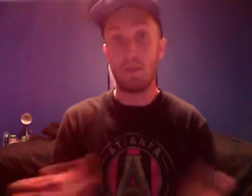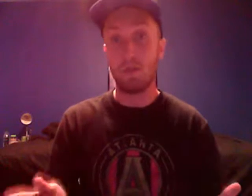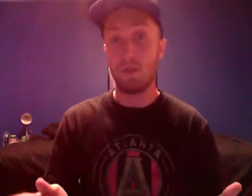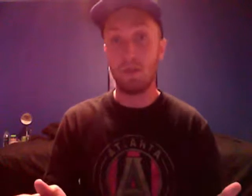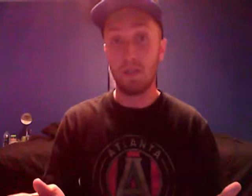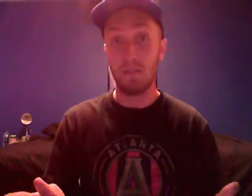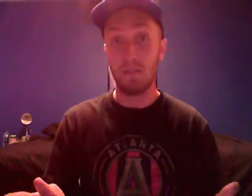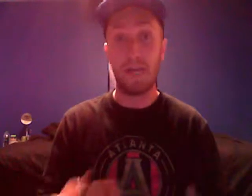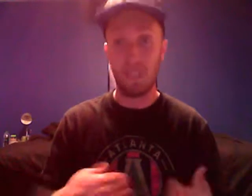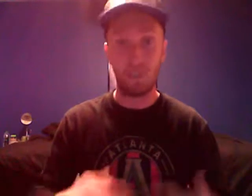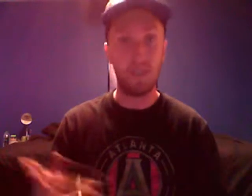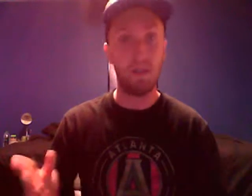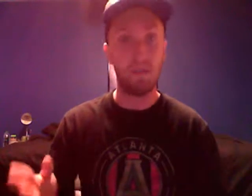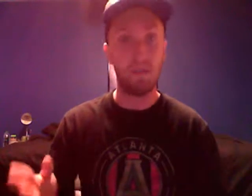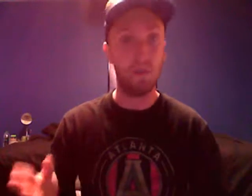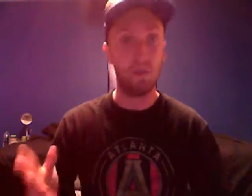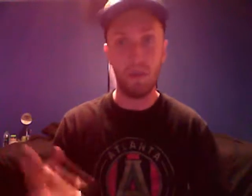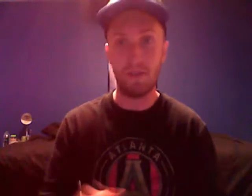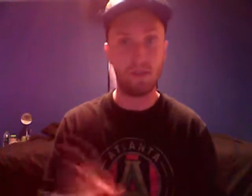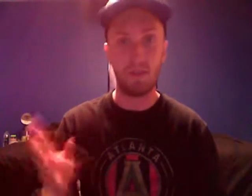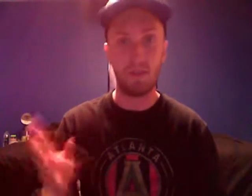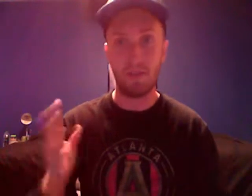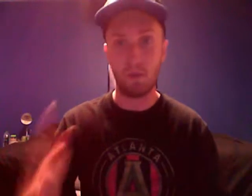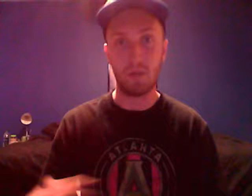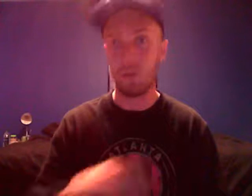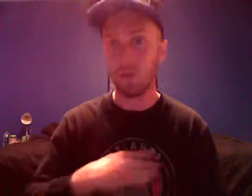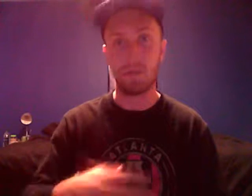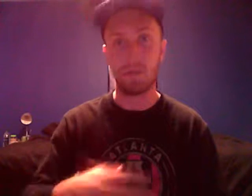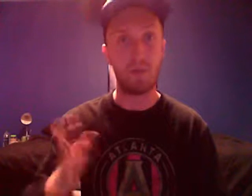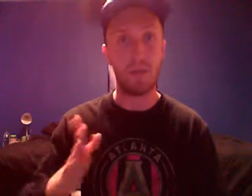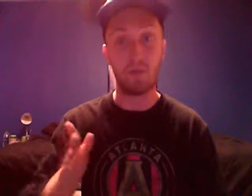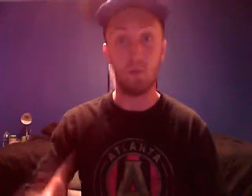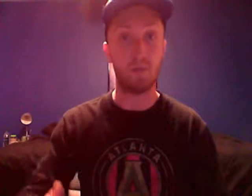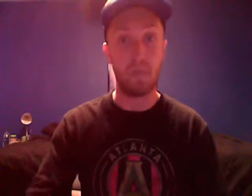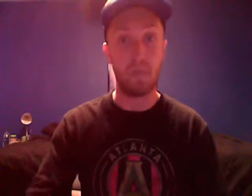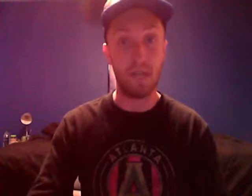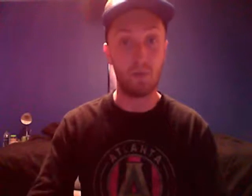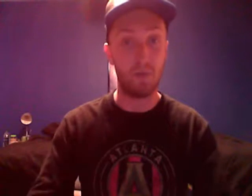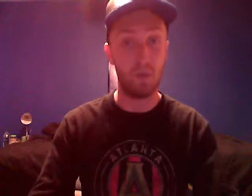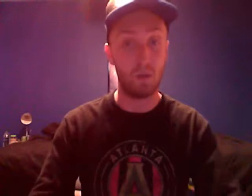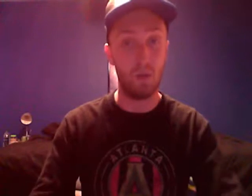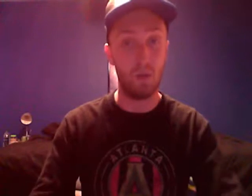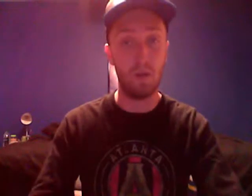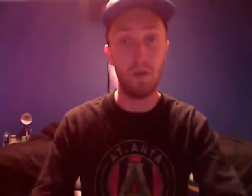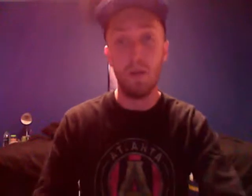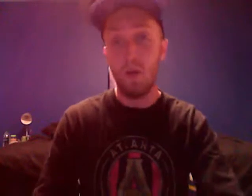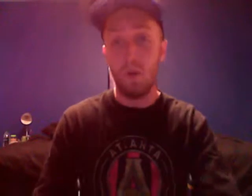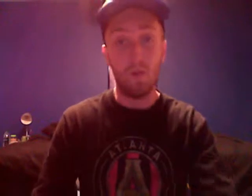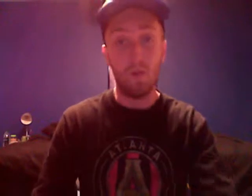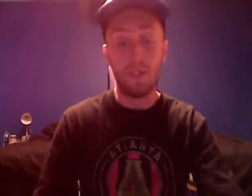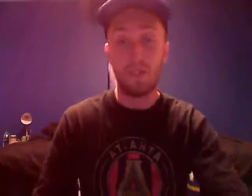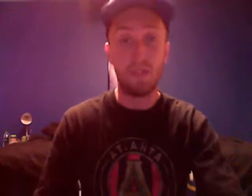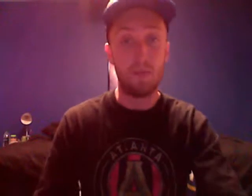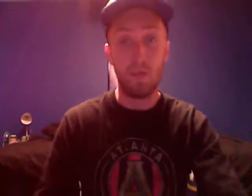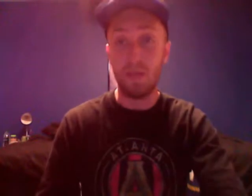playing around with it in the back and just get it upfield. Every single time ball comes to you, just clear it out. Don't look to pass whenever we're a goal up. Or if it just needs to be, we need